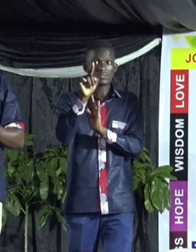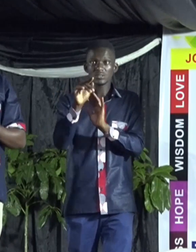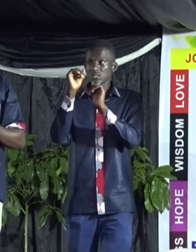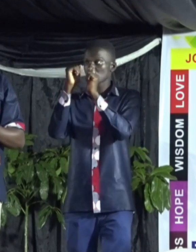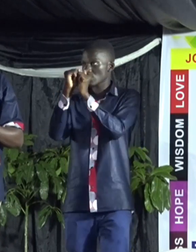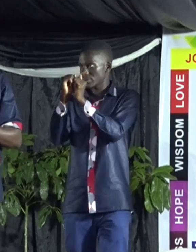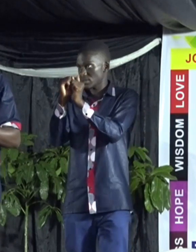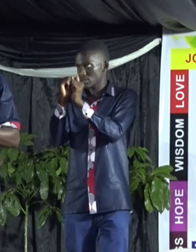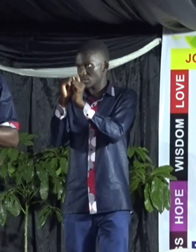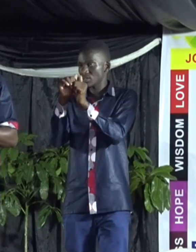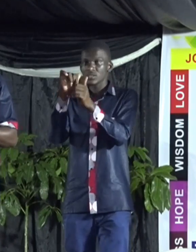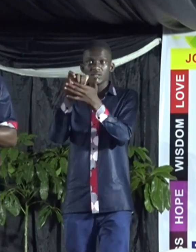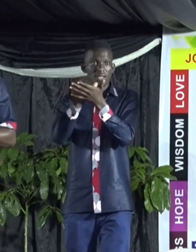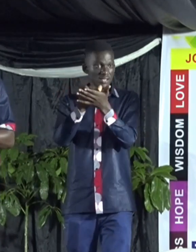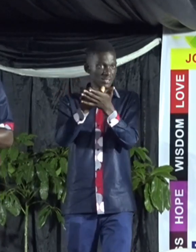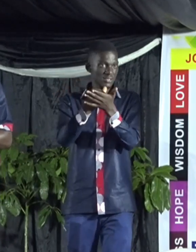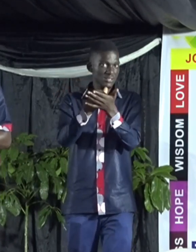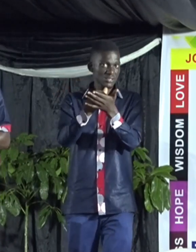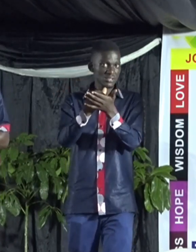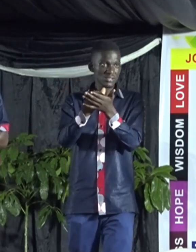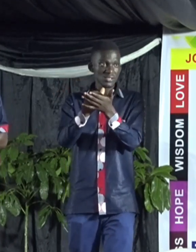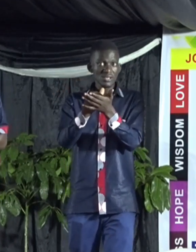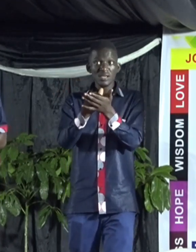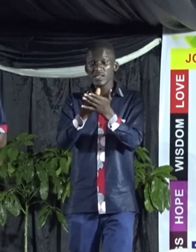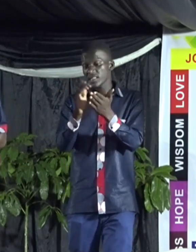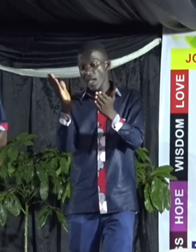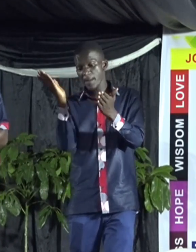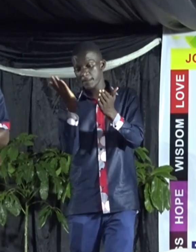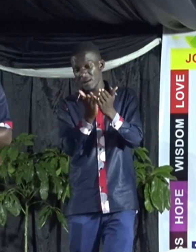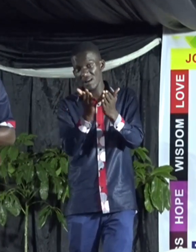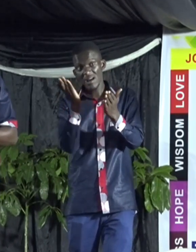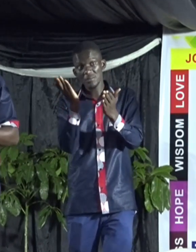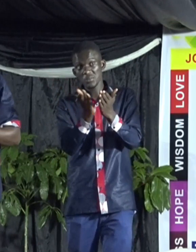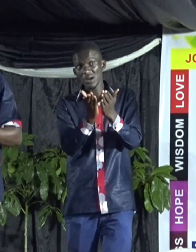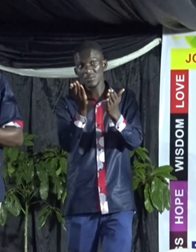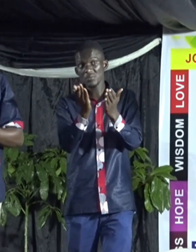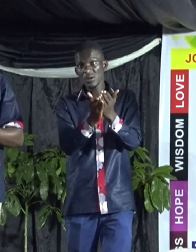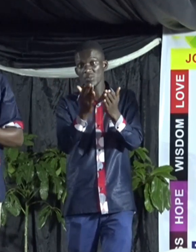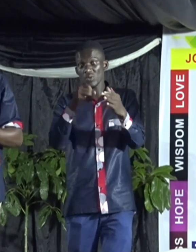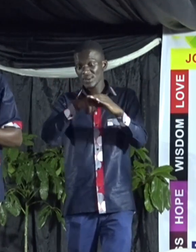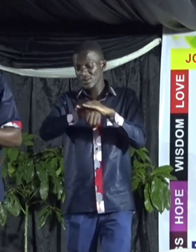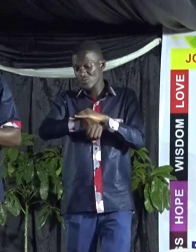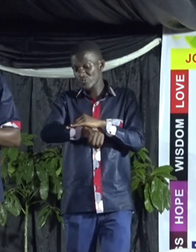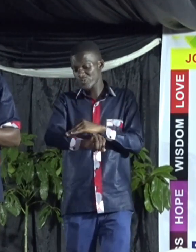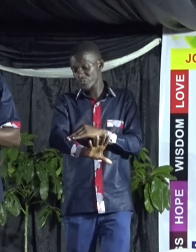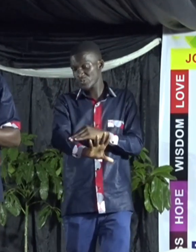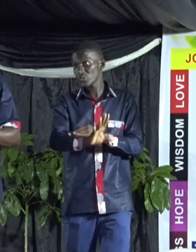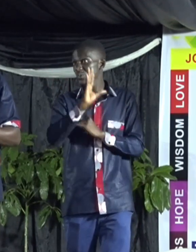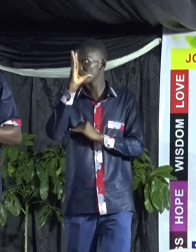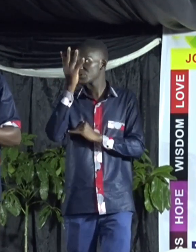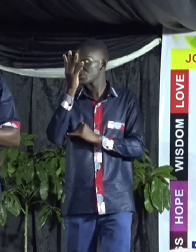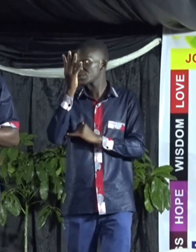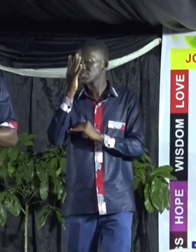Matthew 3:10, agamba, the axe is already at the root of the trees. Agamba embazi eteredwa ku